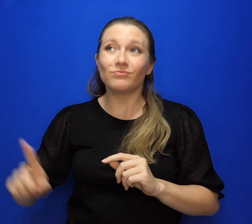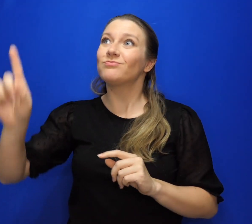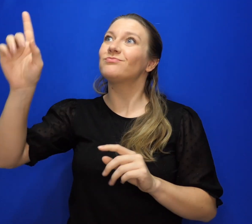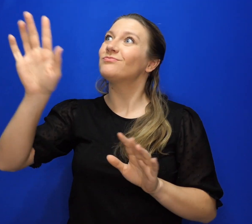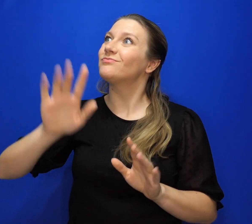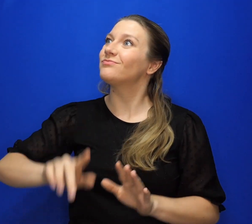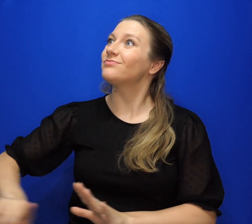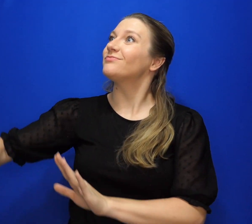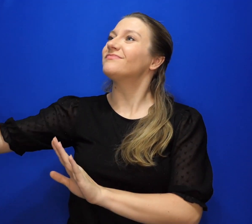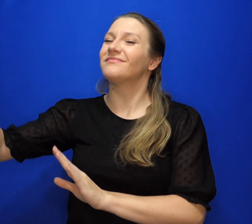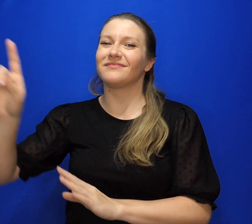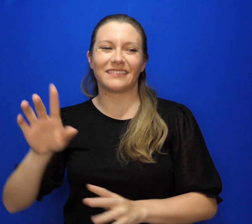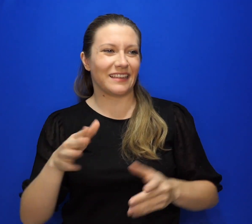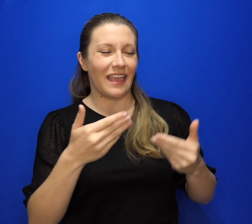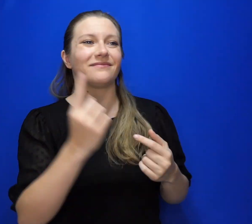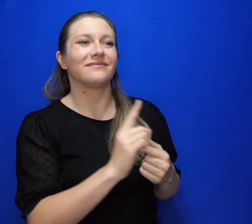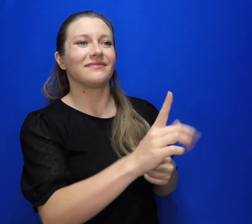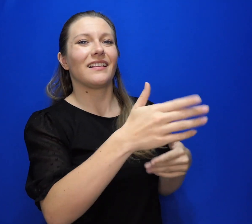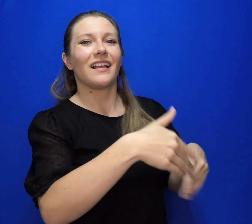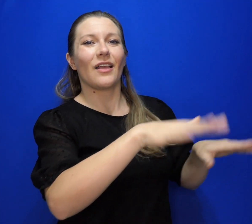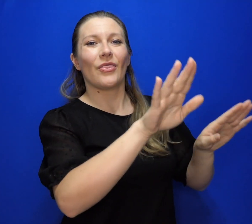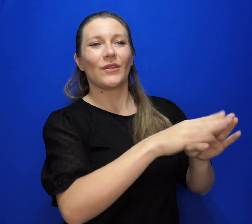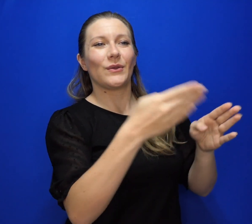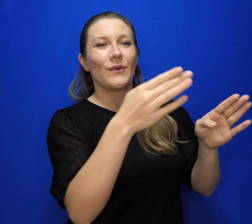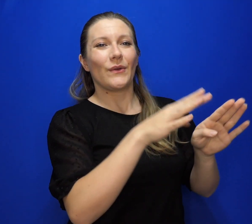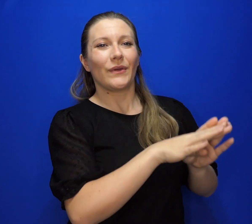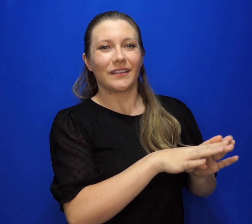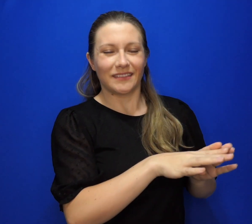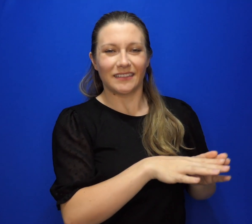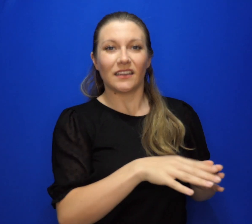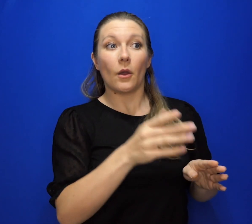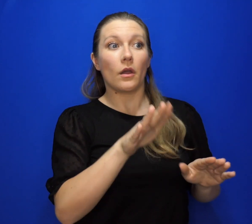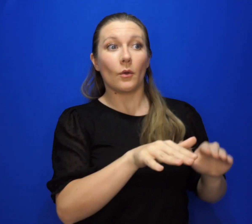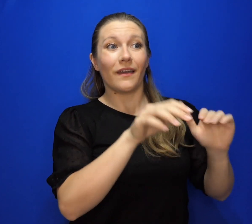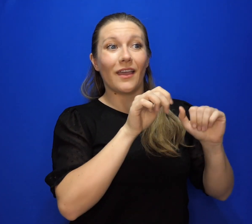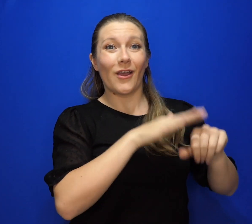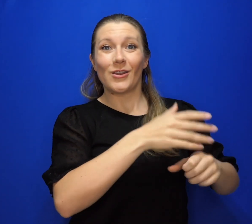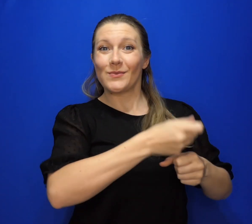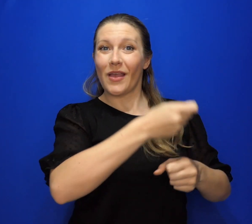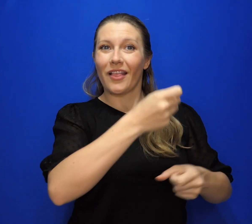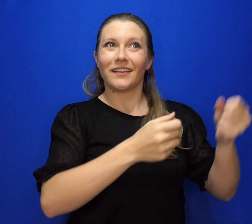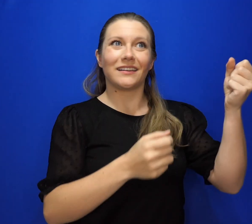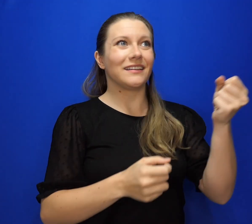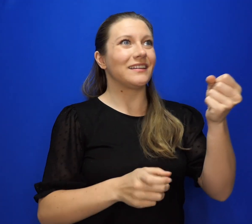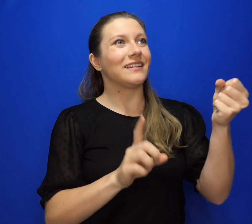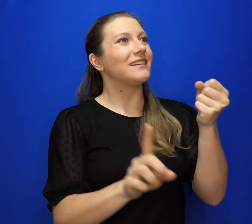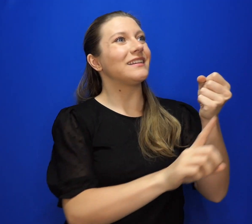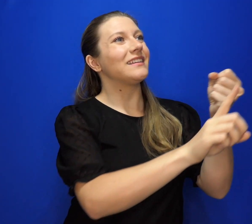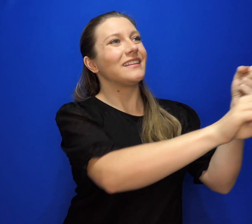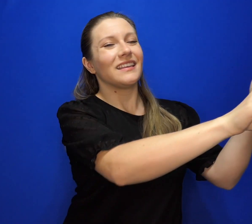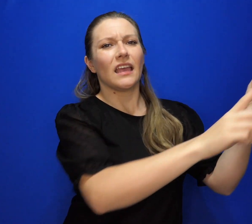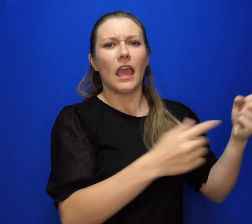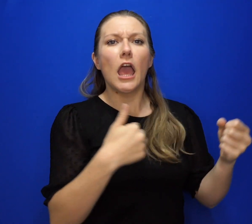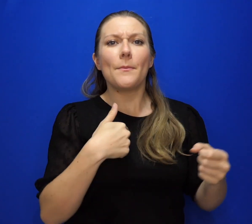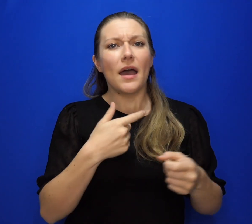the door. Up the chimney. Or away on her umbrella. Or am I mixing movies right now? I've never seen Mary